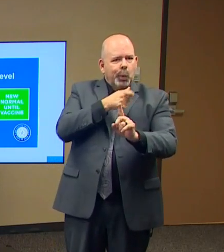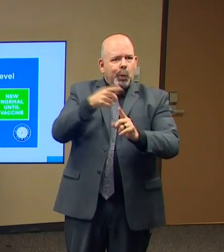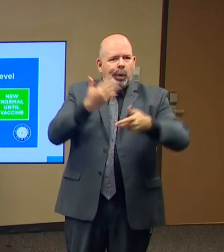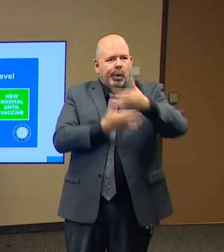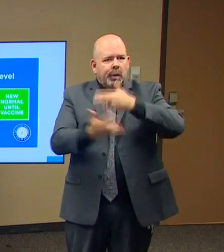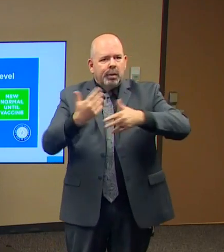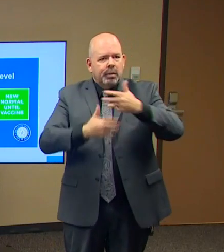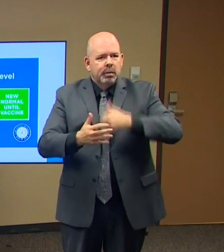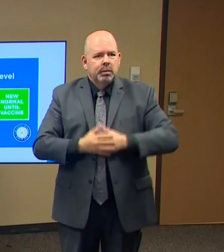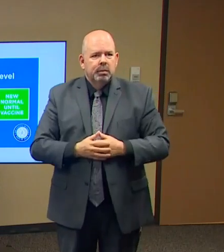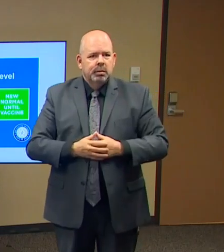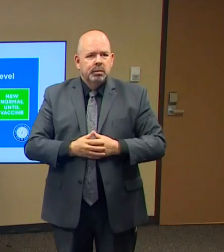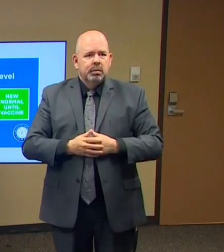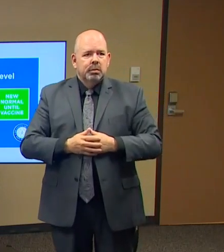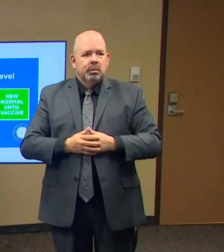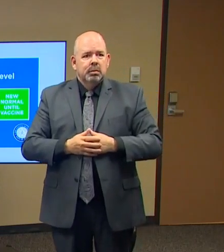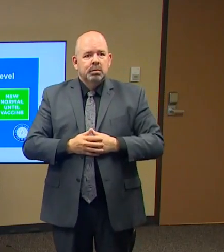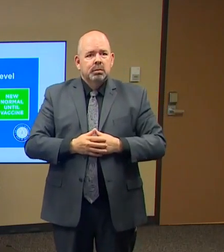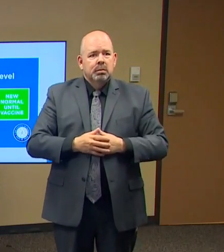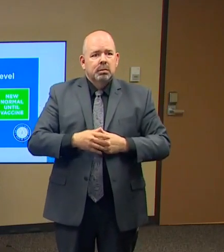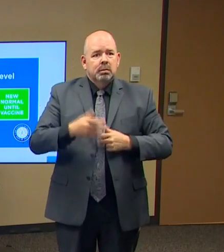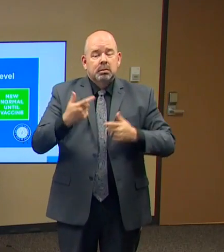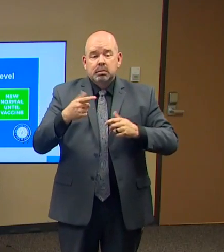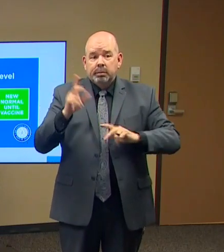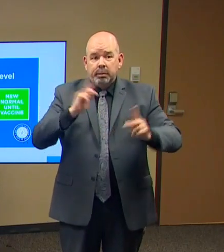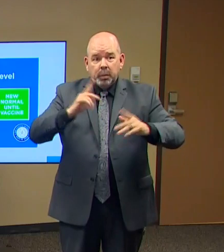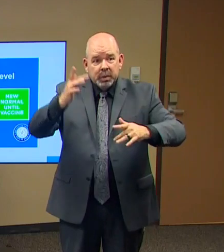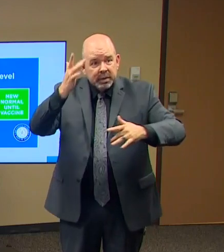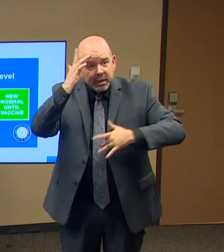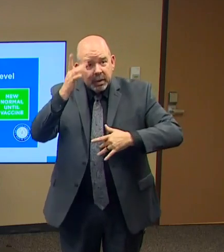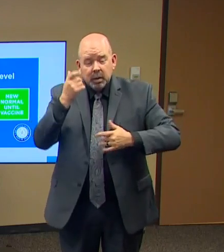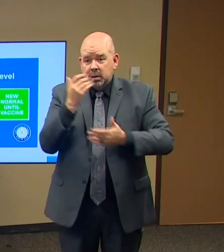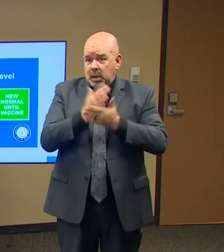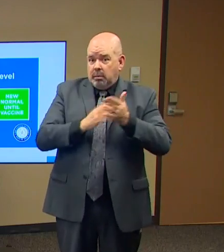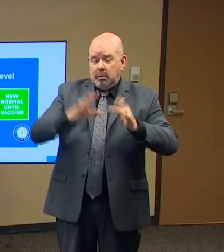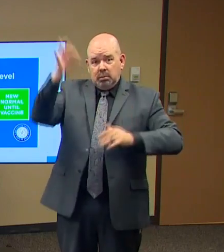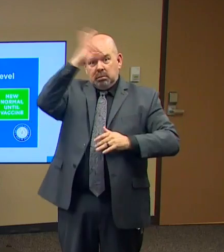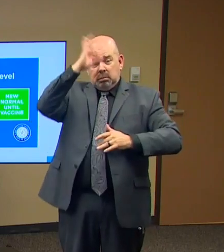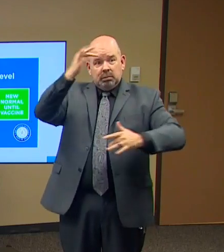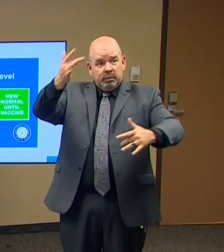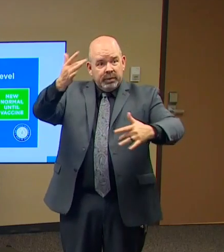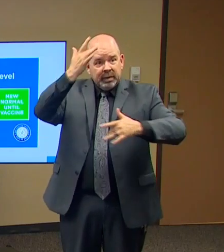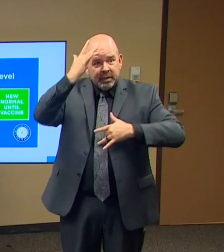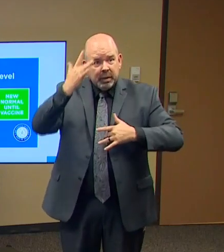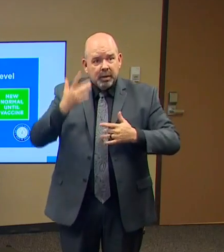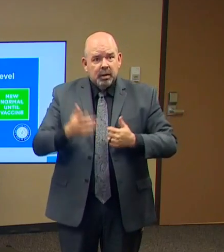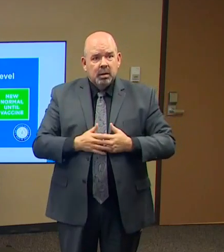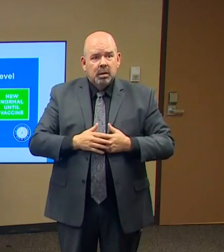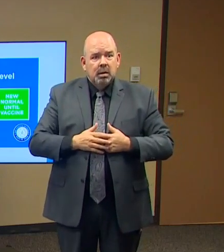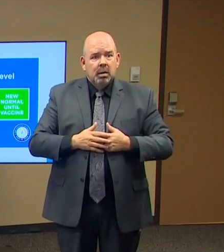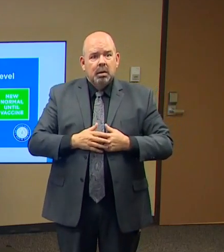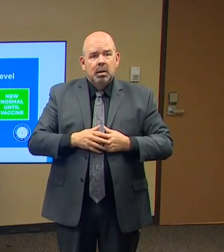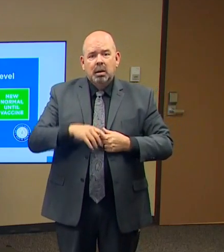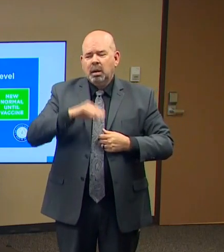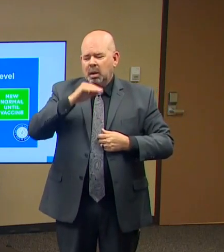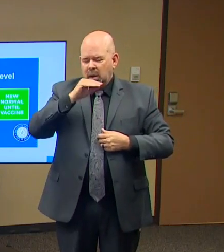sick and they're shedding the virus, but they don't know it, or they're an asymptomatic shedder,